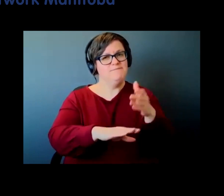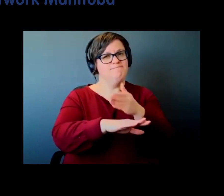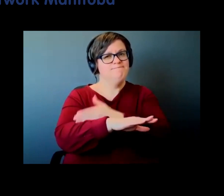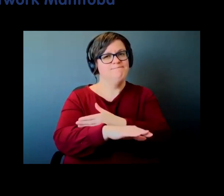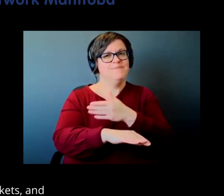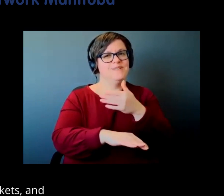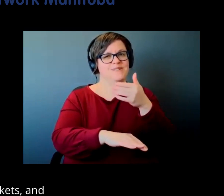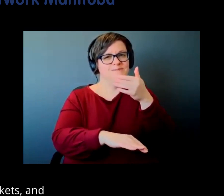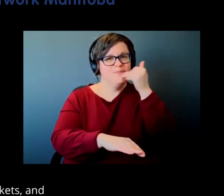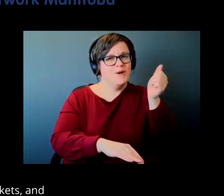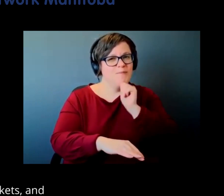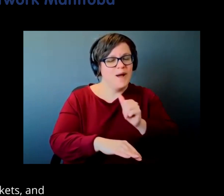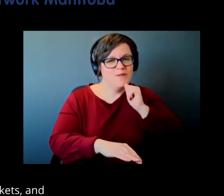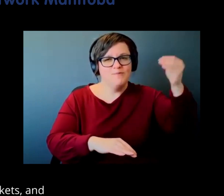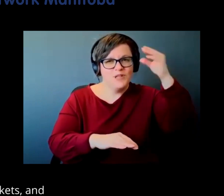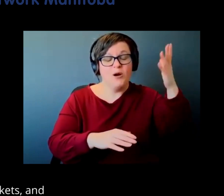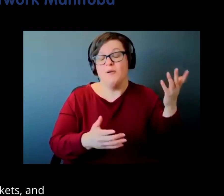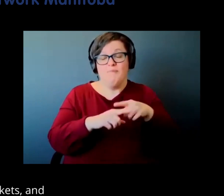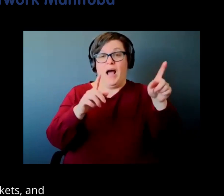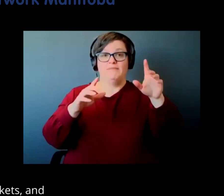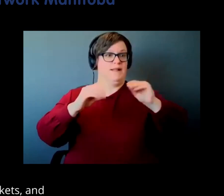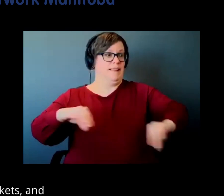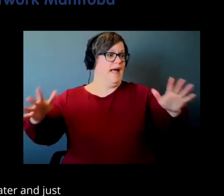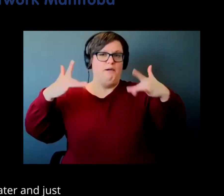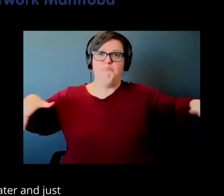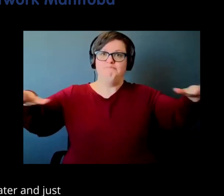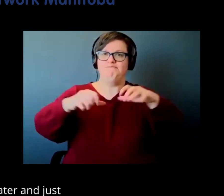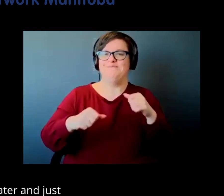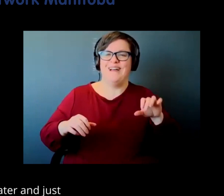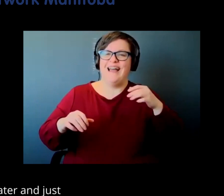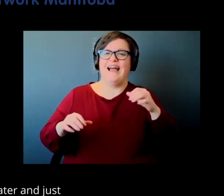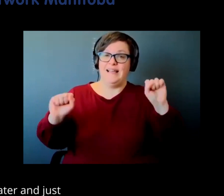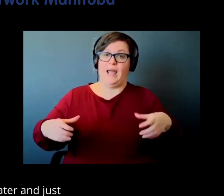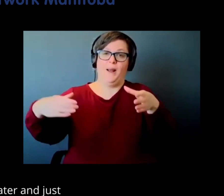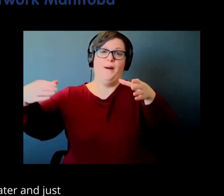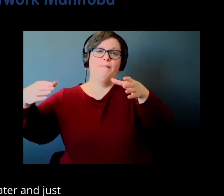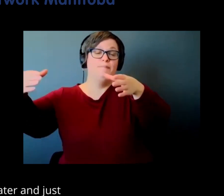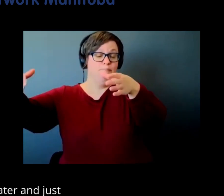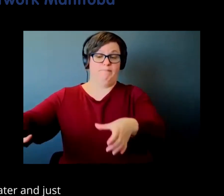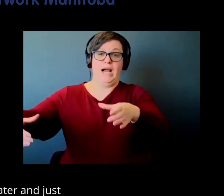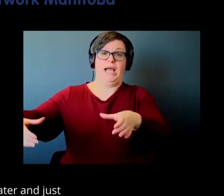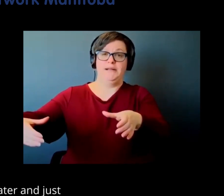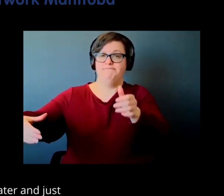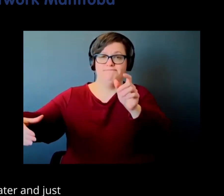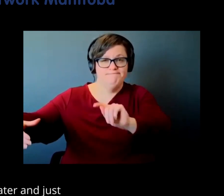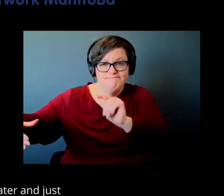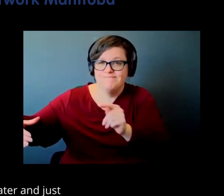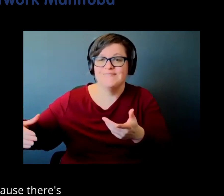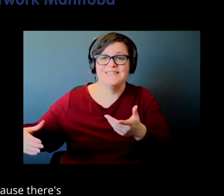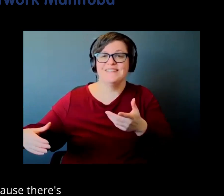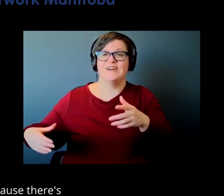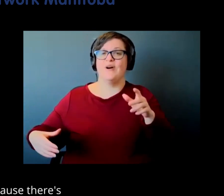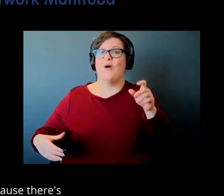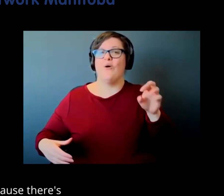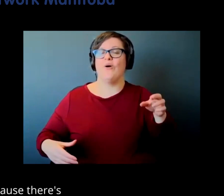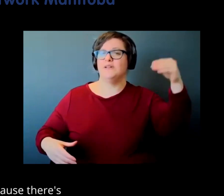land. There's buckets and there's shovels. and you know, I go get water and just, you know, pour buckets,